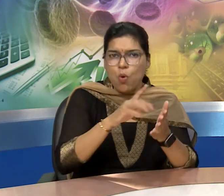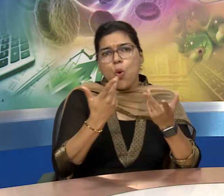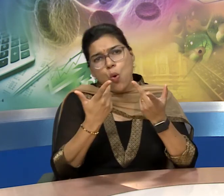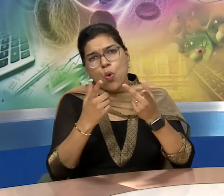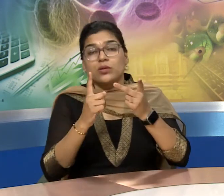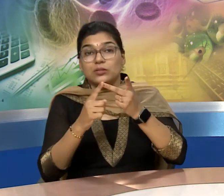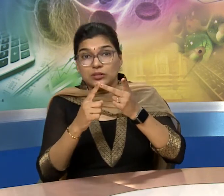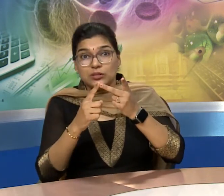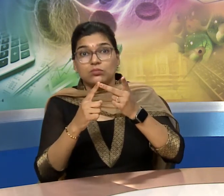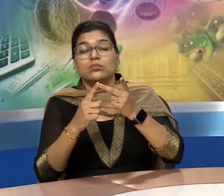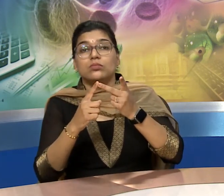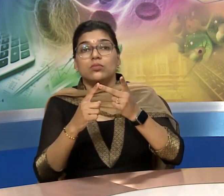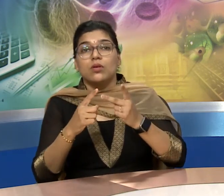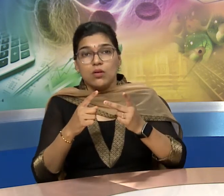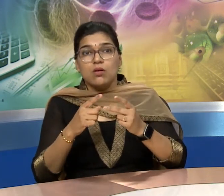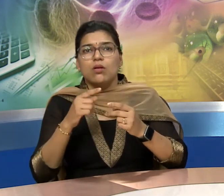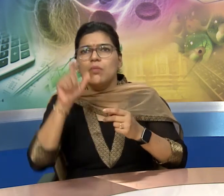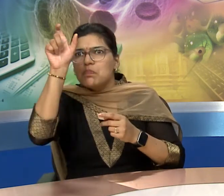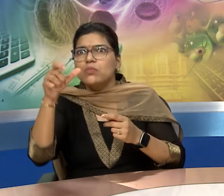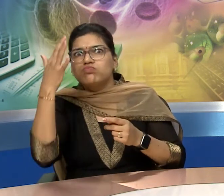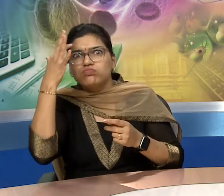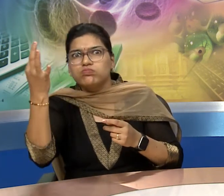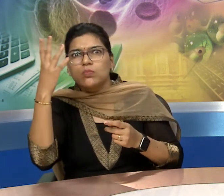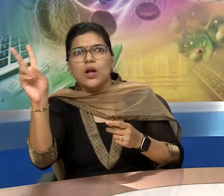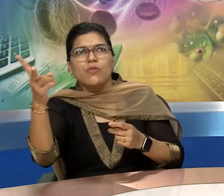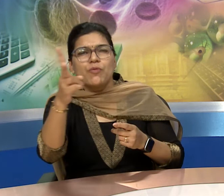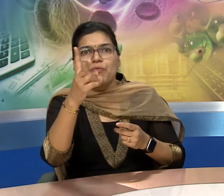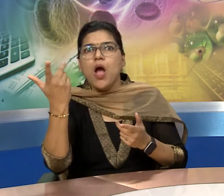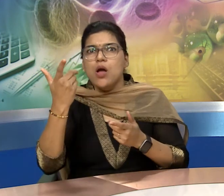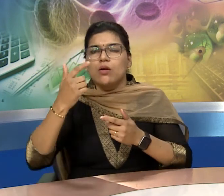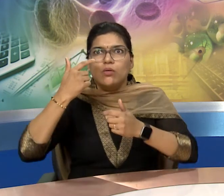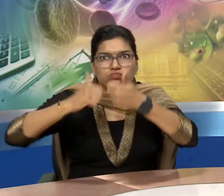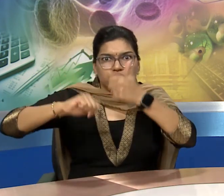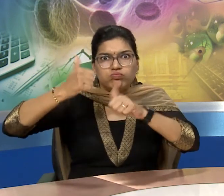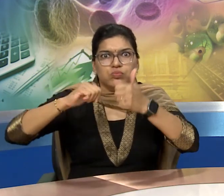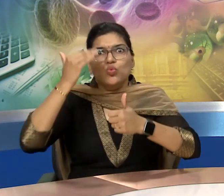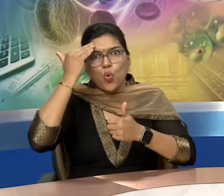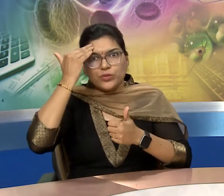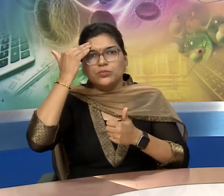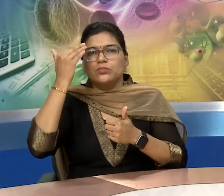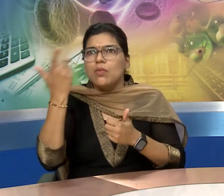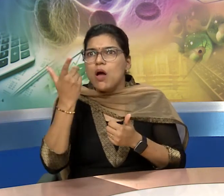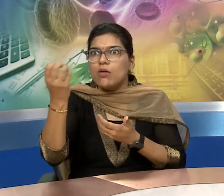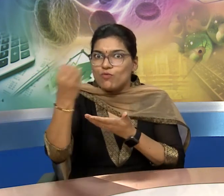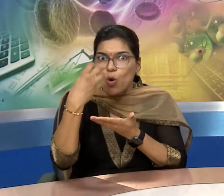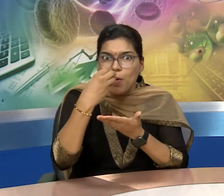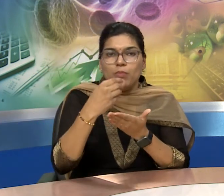was that a library has to serve as an information center or referral center for a specialized source